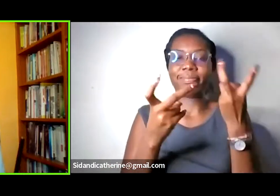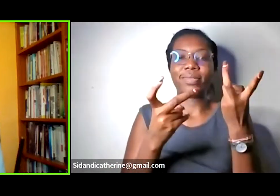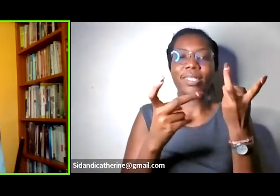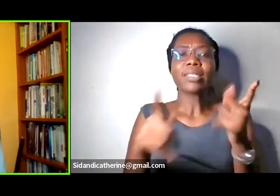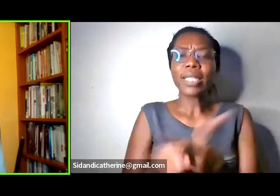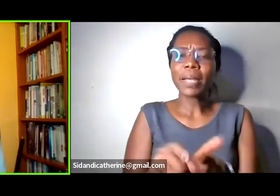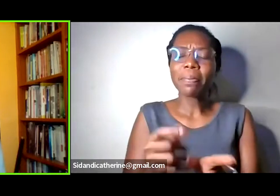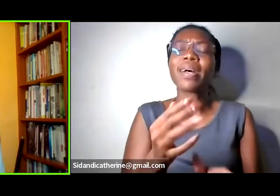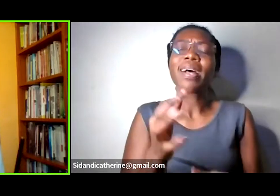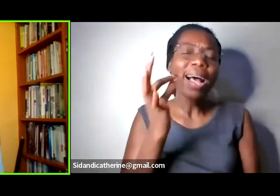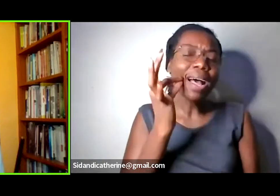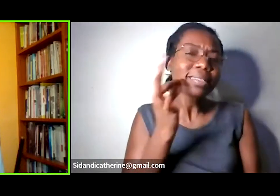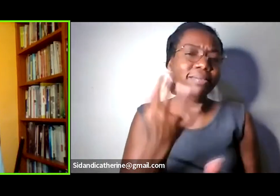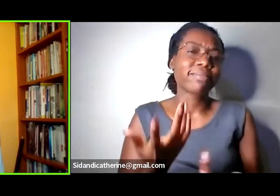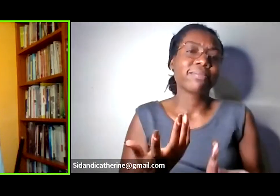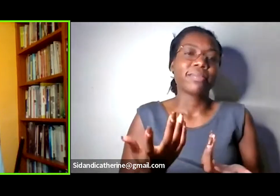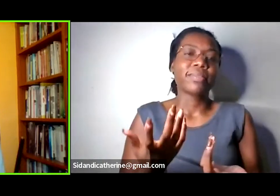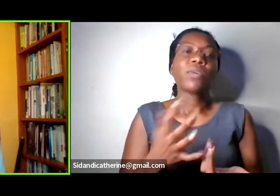fast. You see,